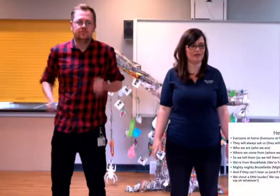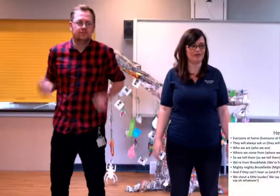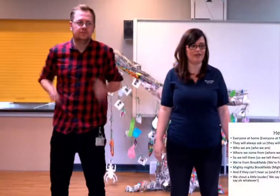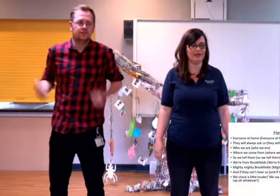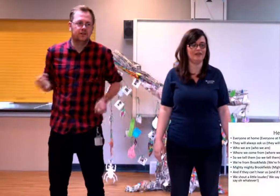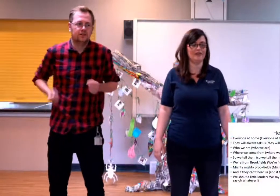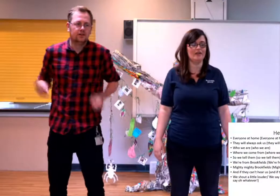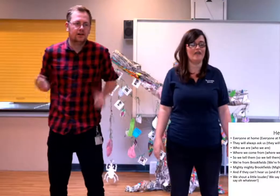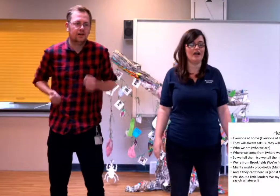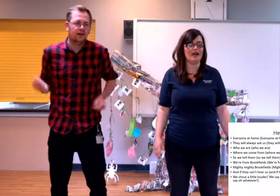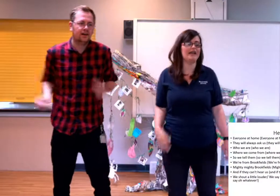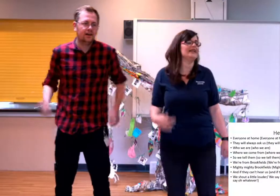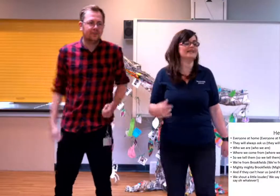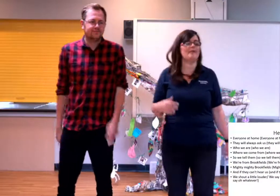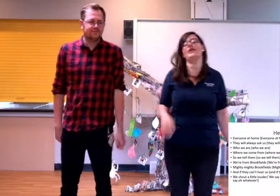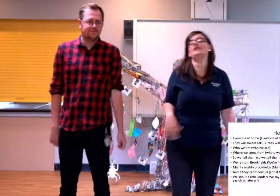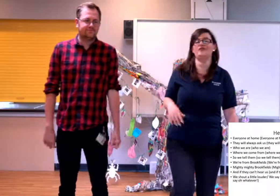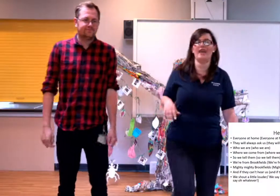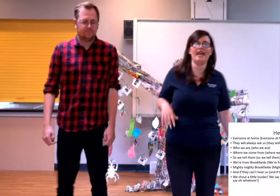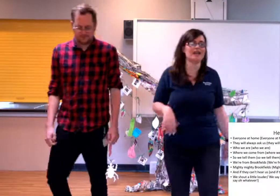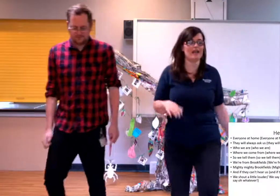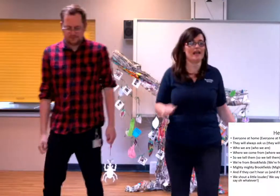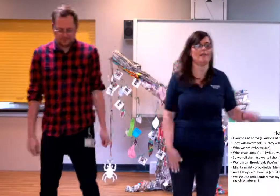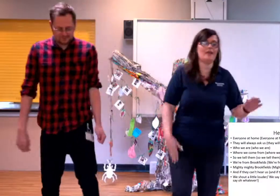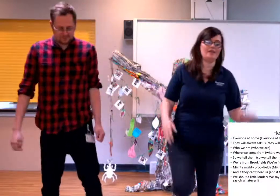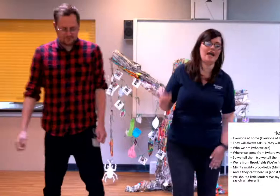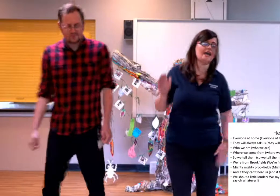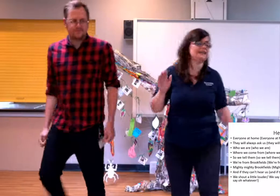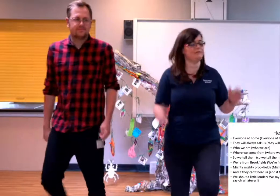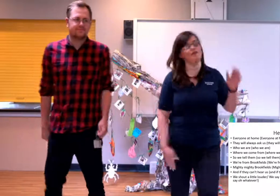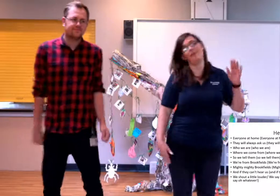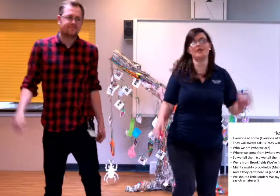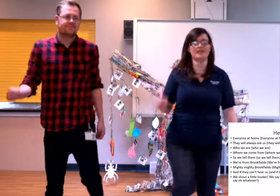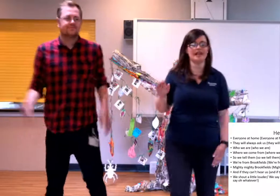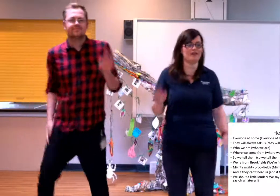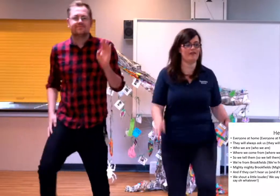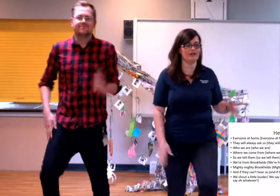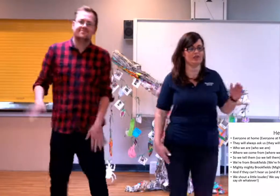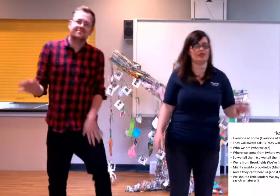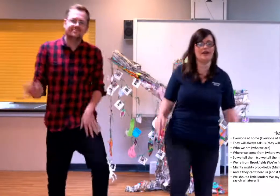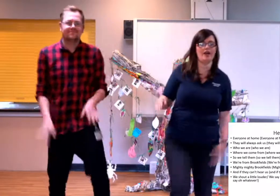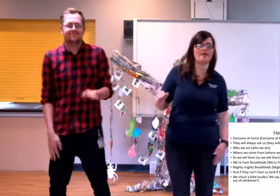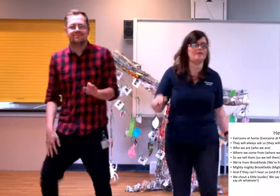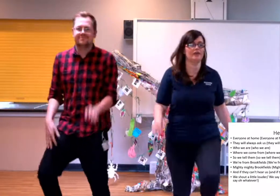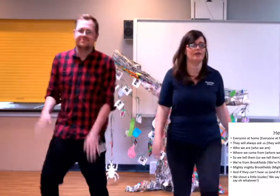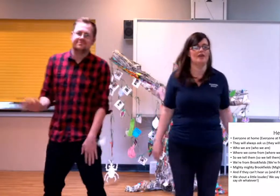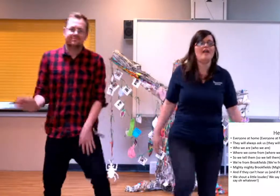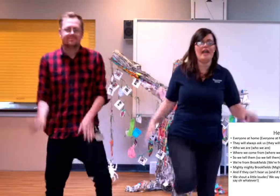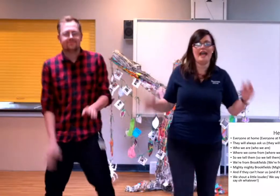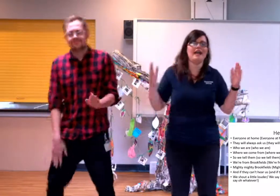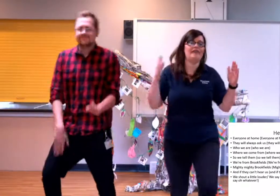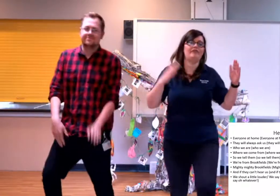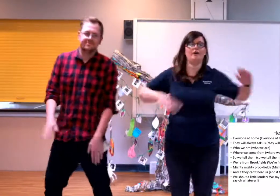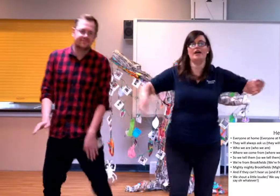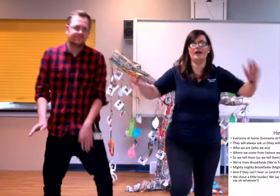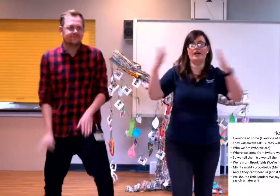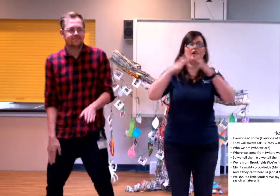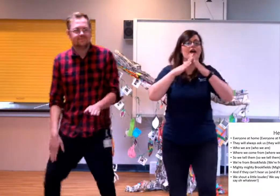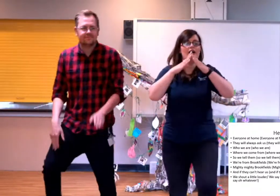screen. Right, slap those feet! Clap those hands! Clap those legs, whatever you're going to do at home! Everyone at